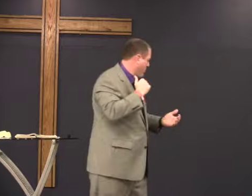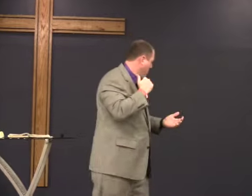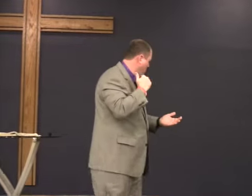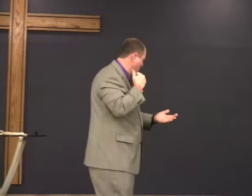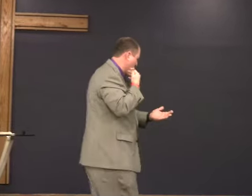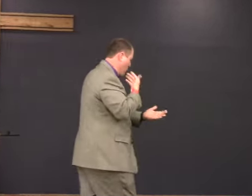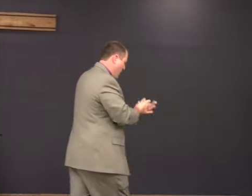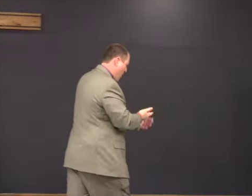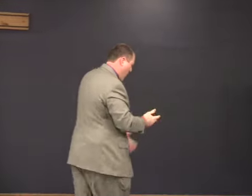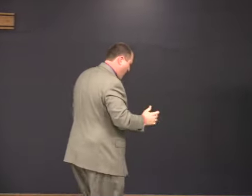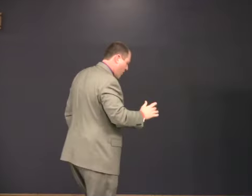God to be to go.